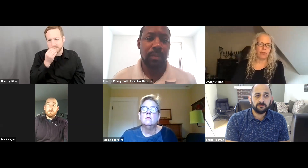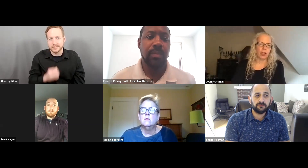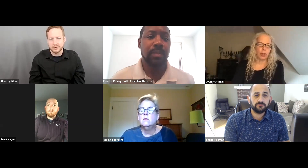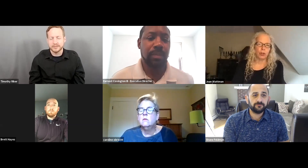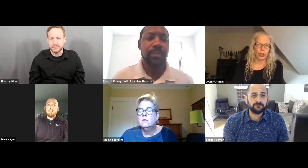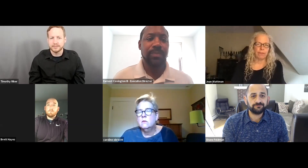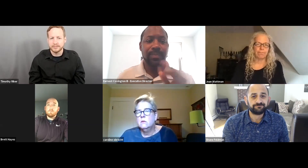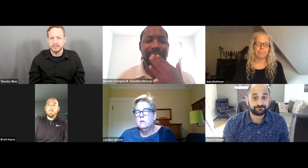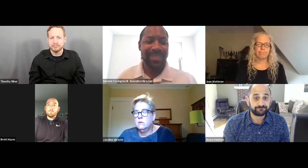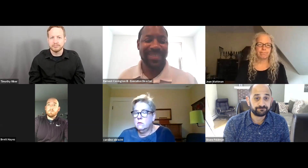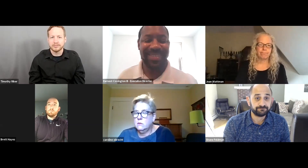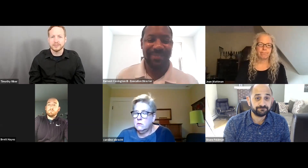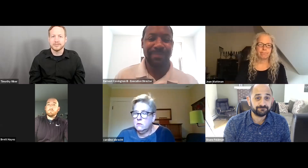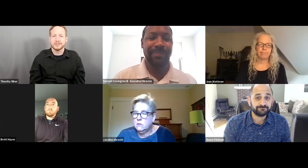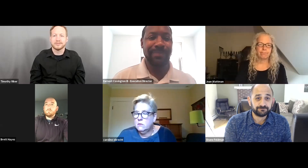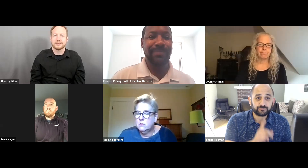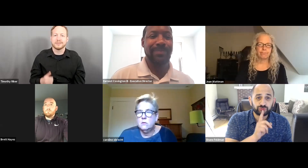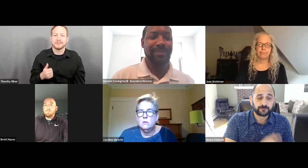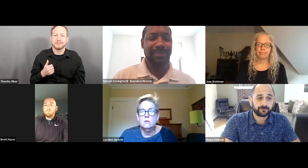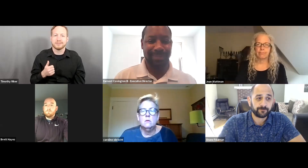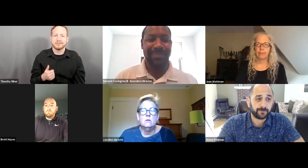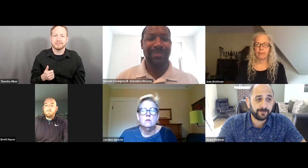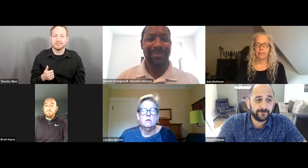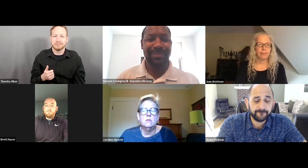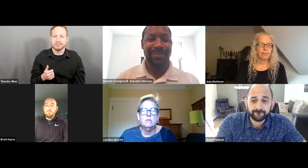2021 for the conclusion.